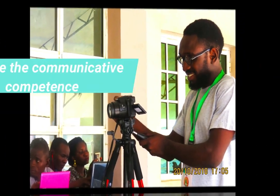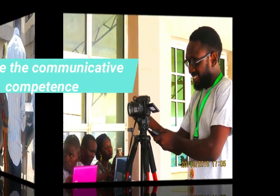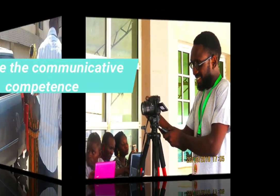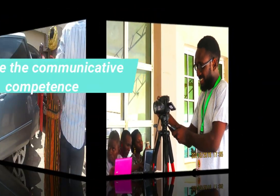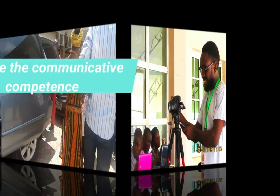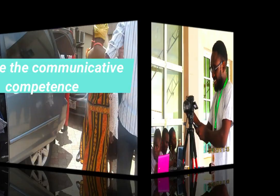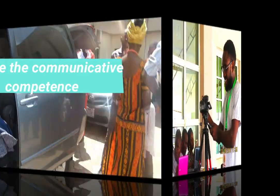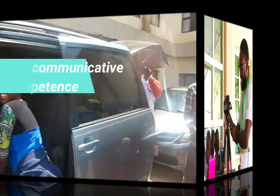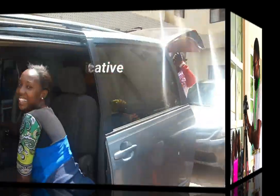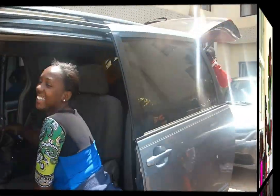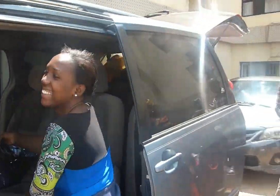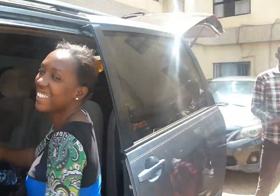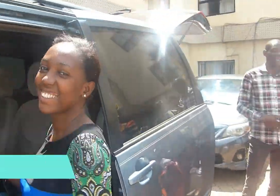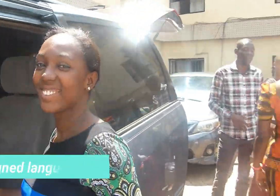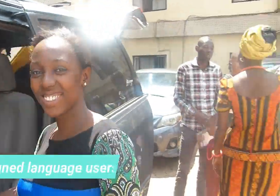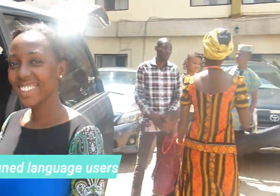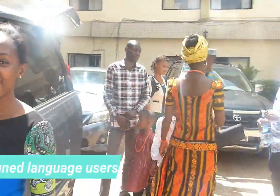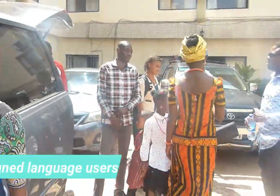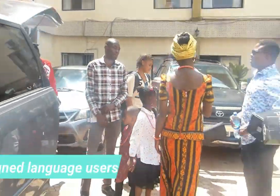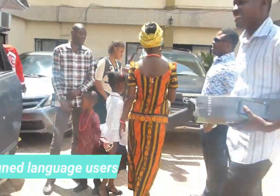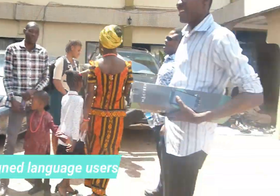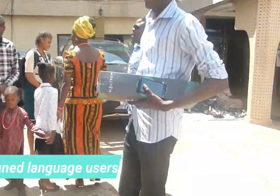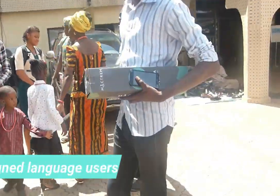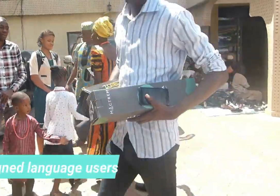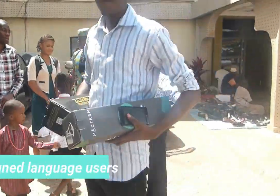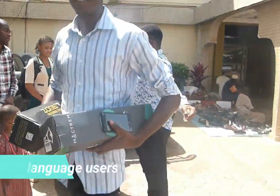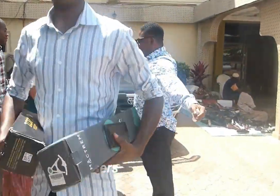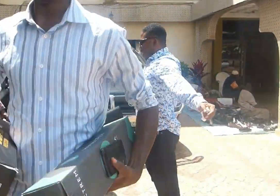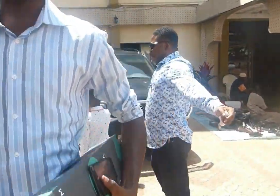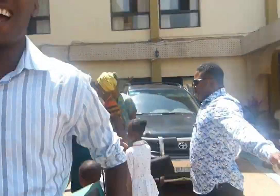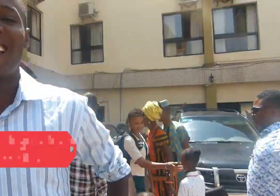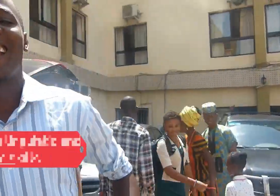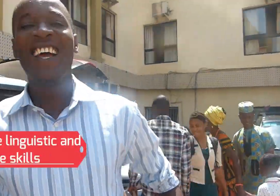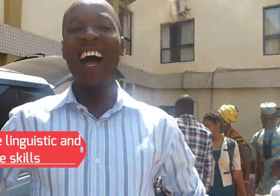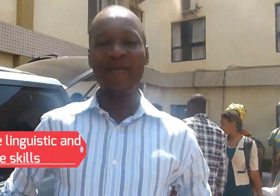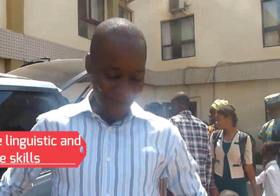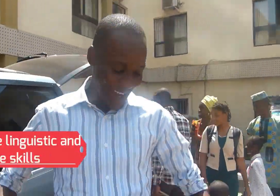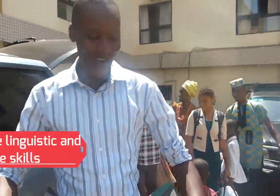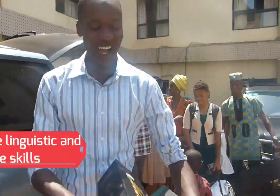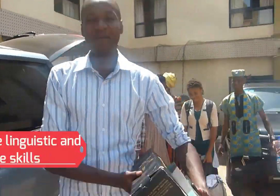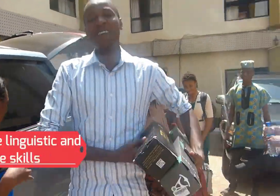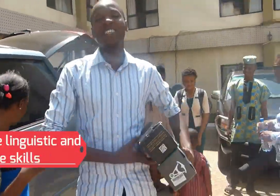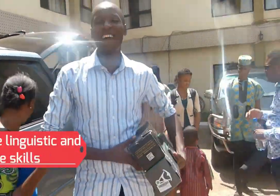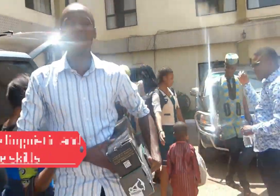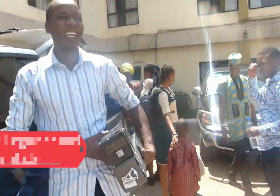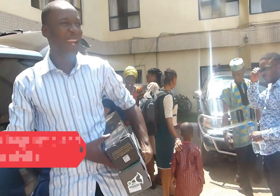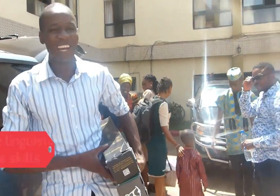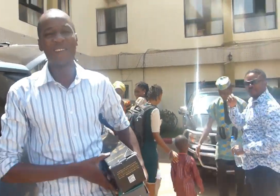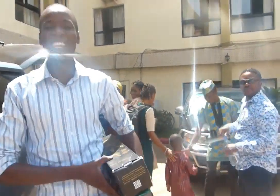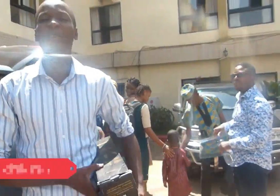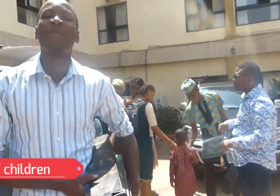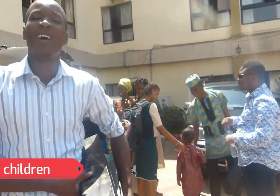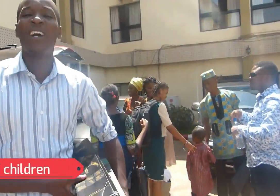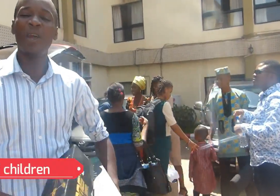communicative competence of all sign language users, enhance linguistic and cognitive skills of deaf